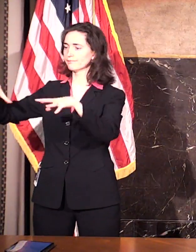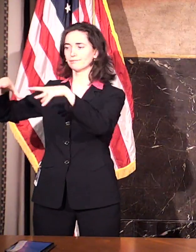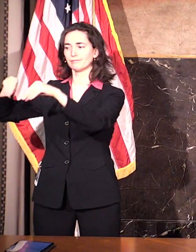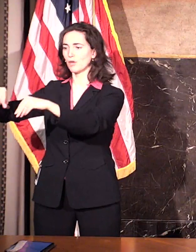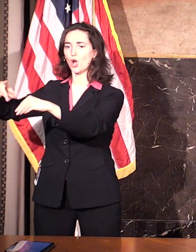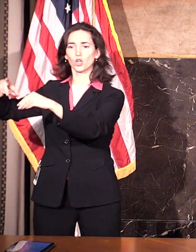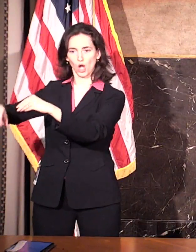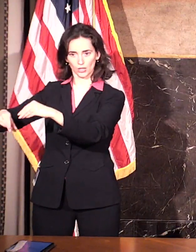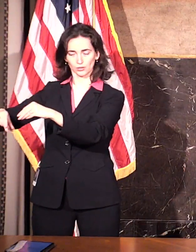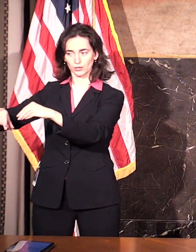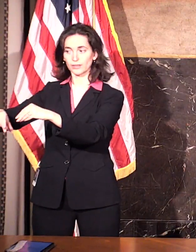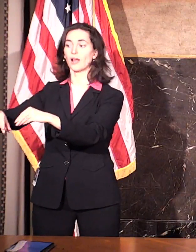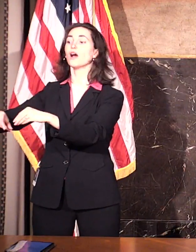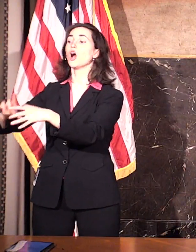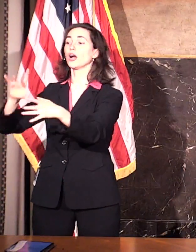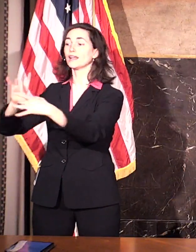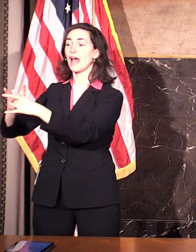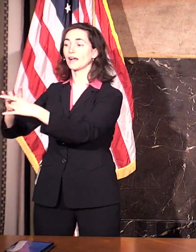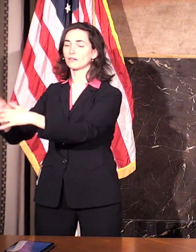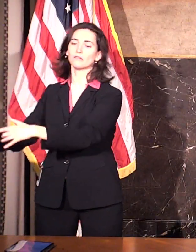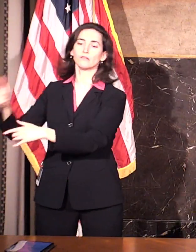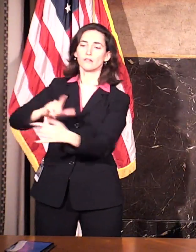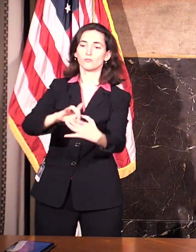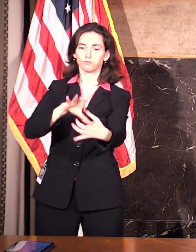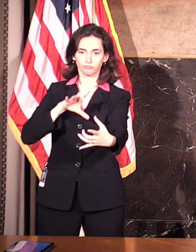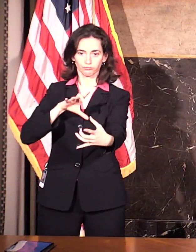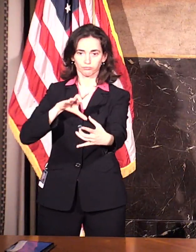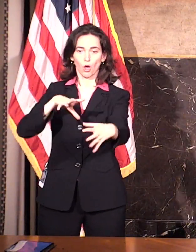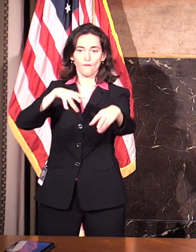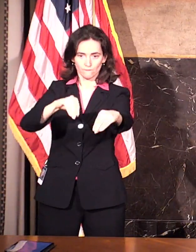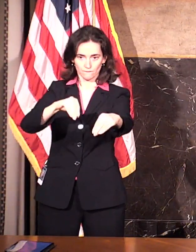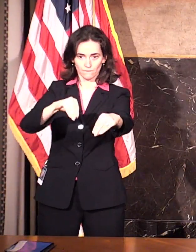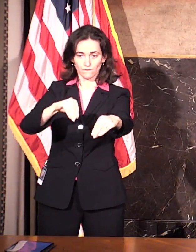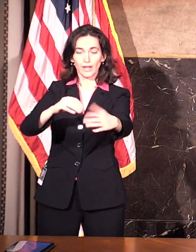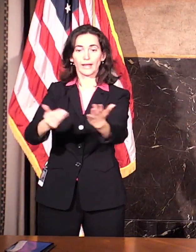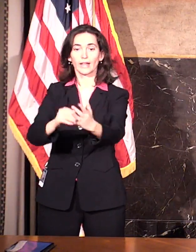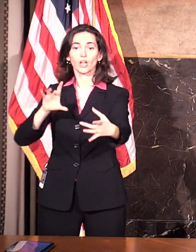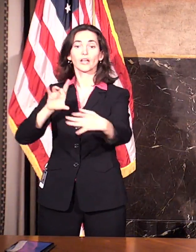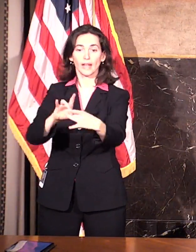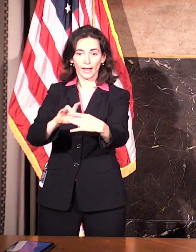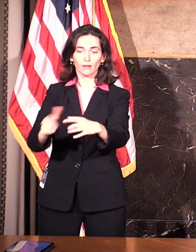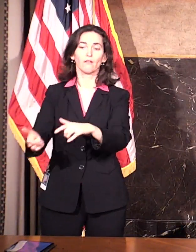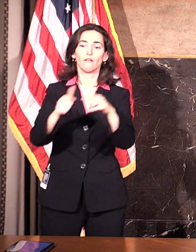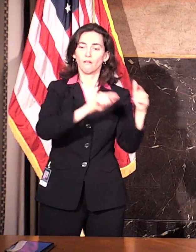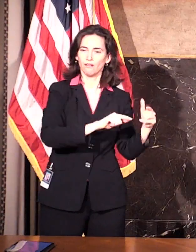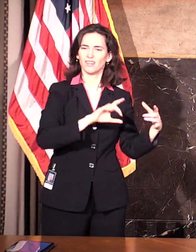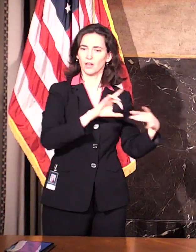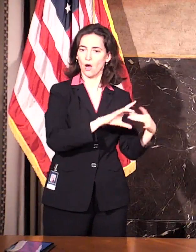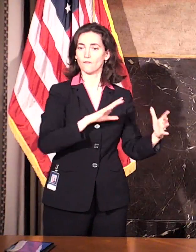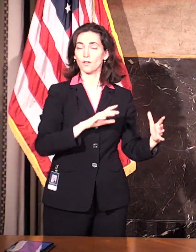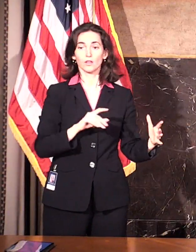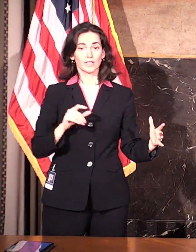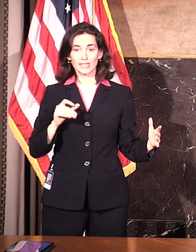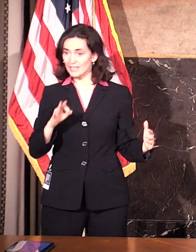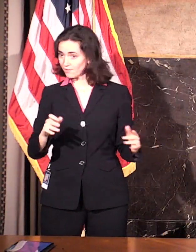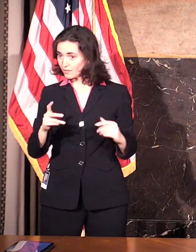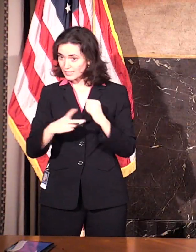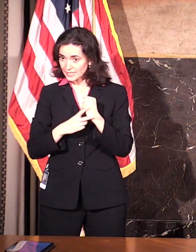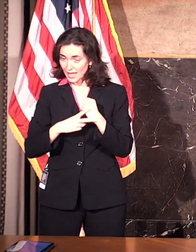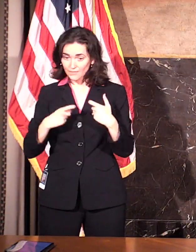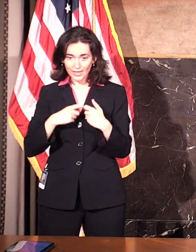night. And the periods of time when the energy companies are asking for your help in